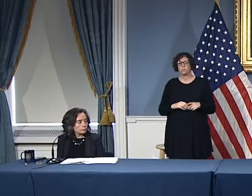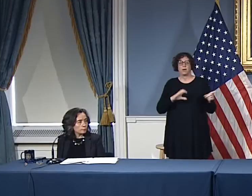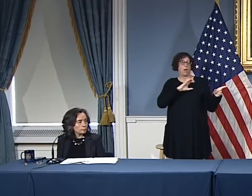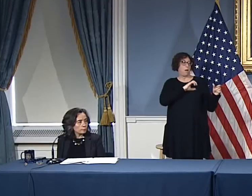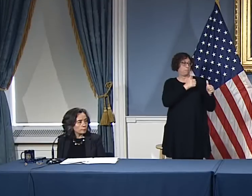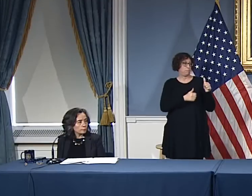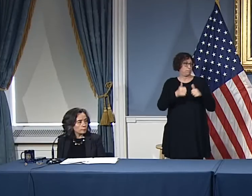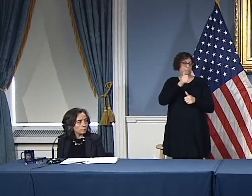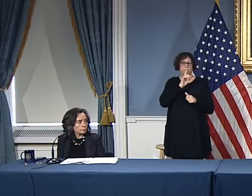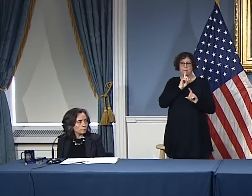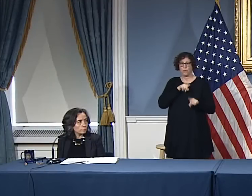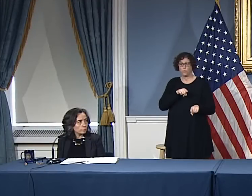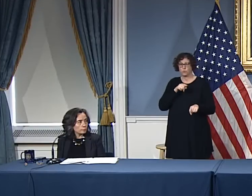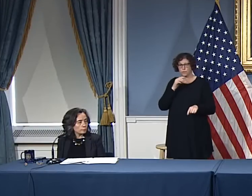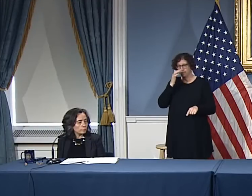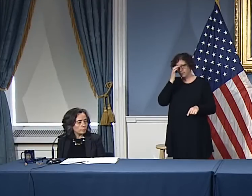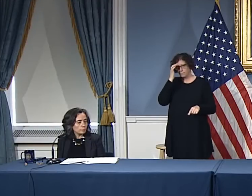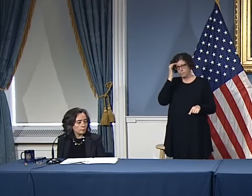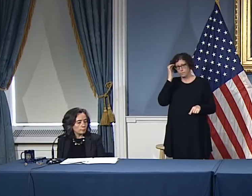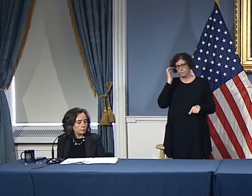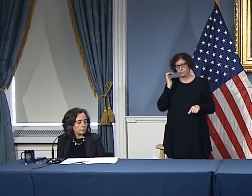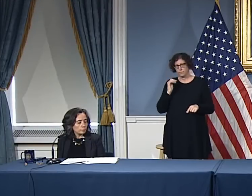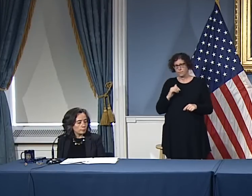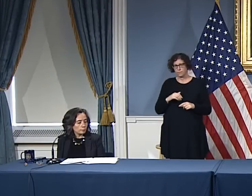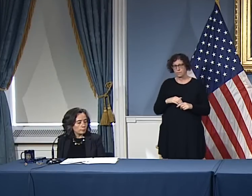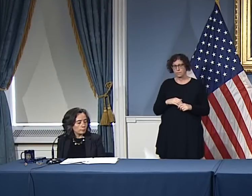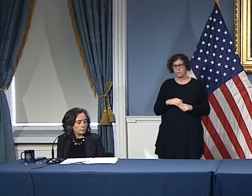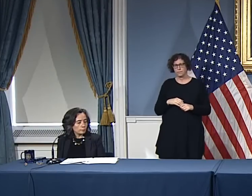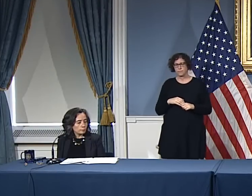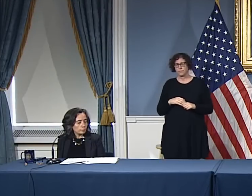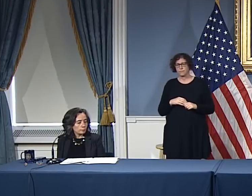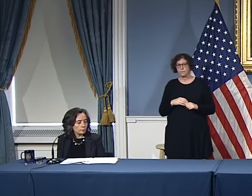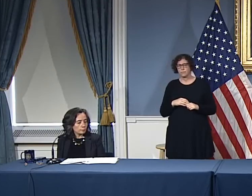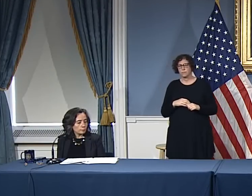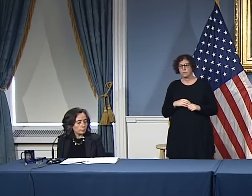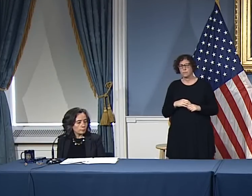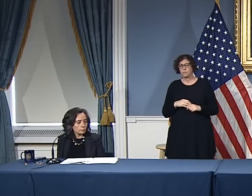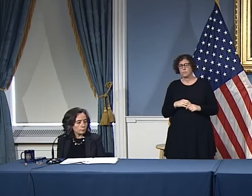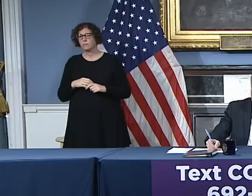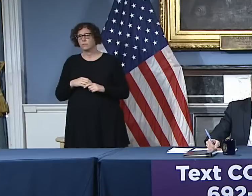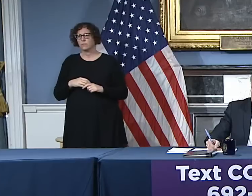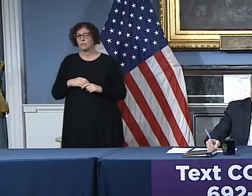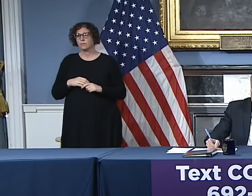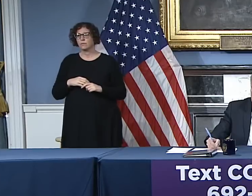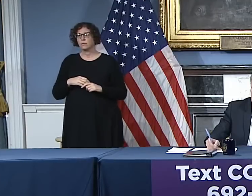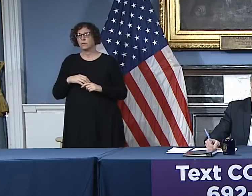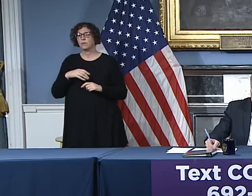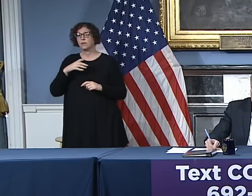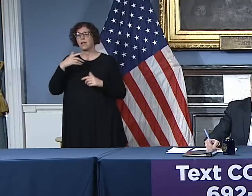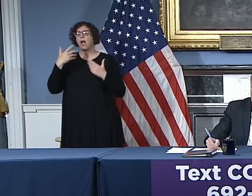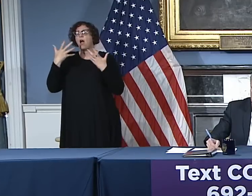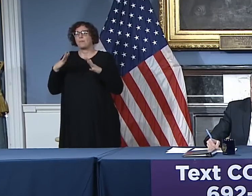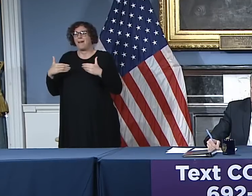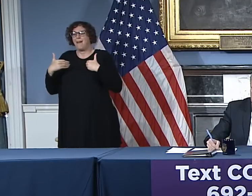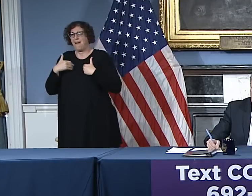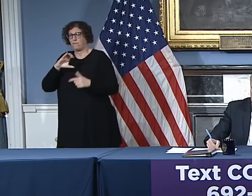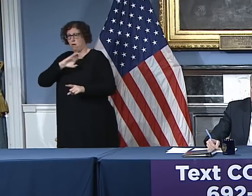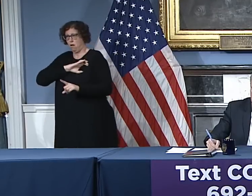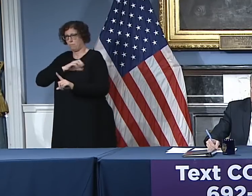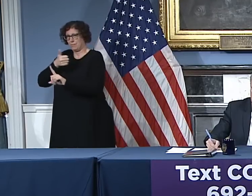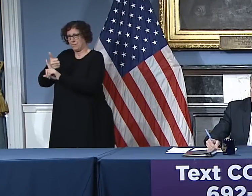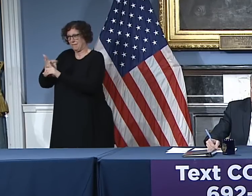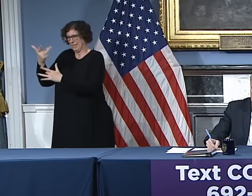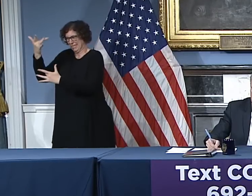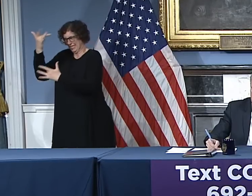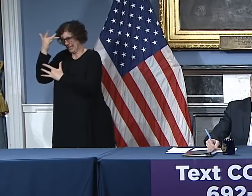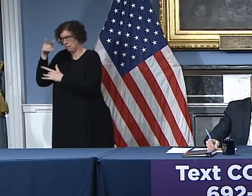if I miss one point, I'll circle back to you at the end. I could tell you that we've had people come back to work that had been put on